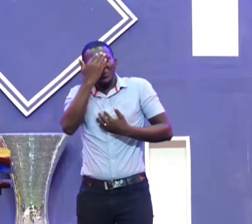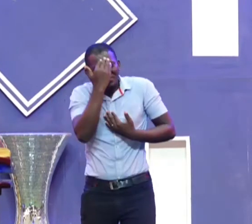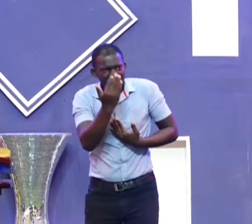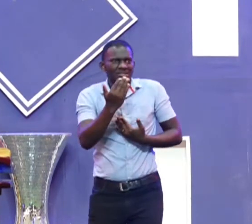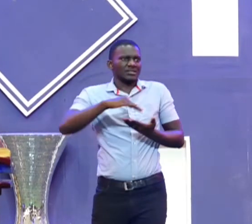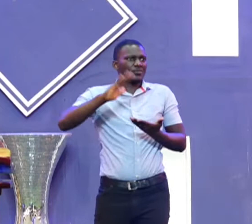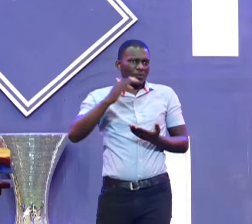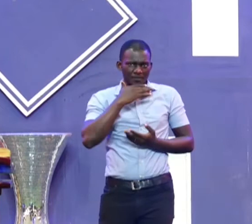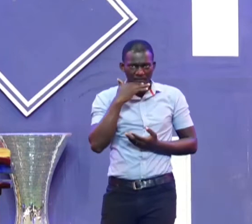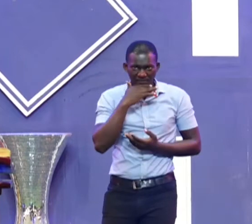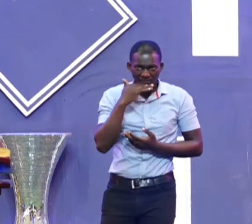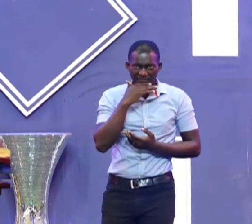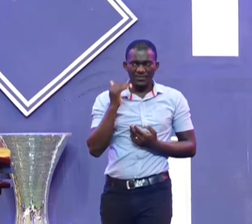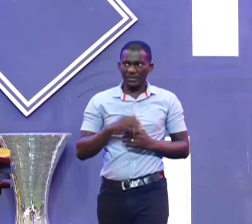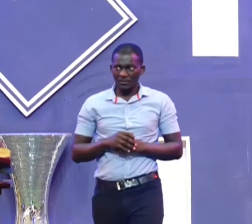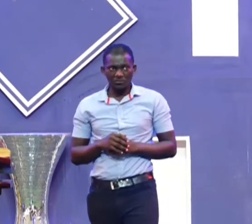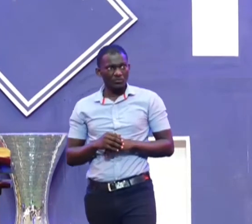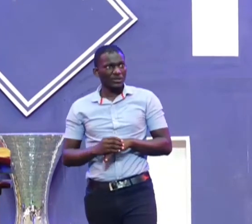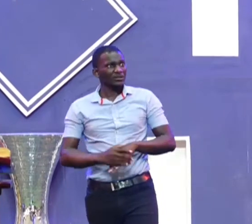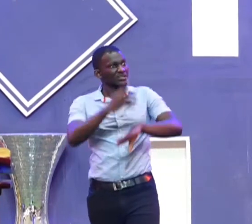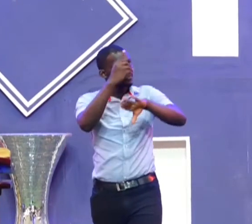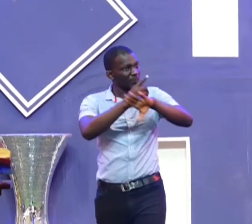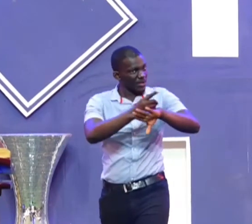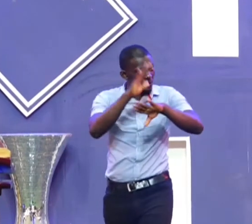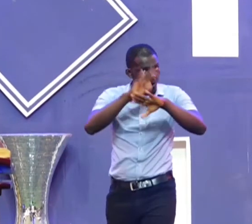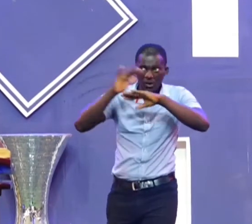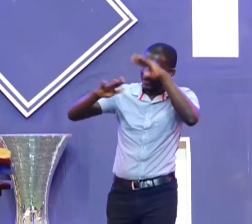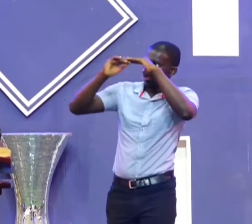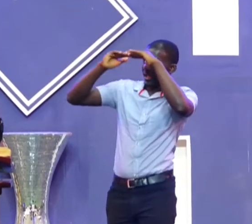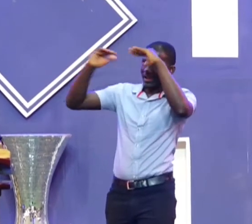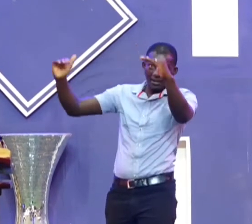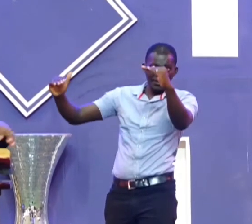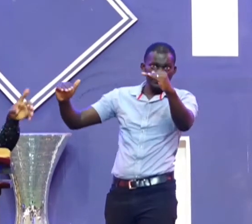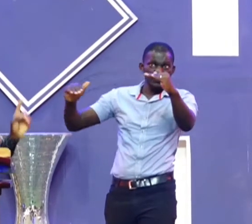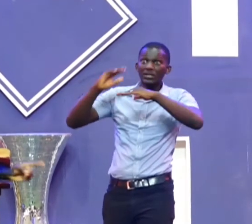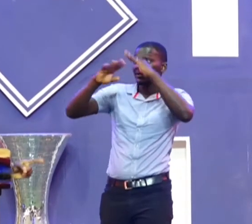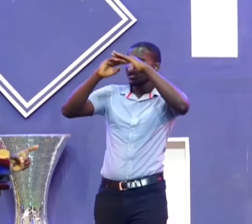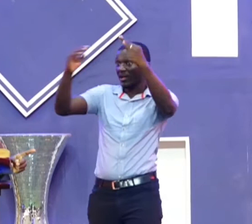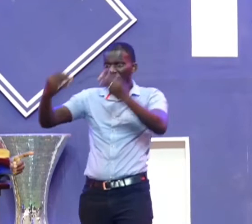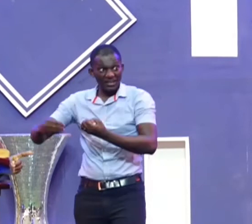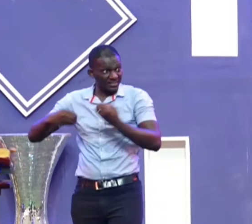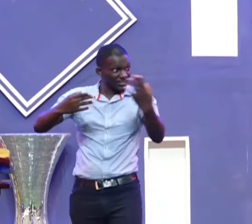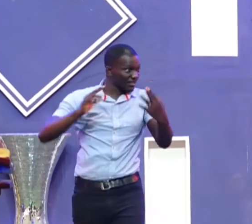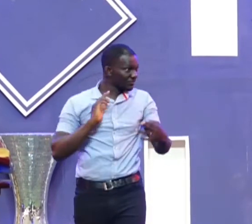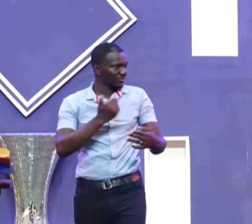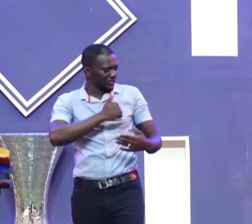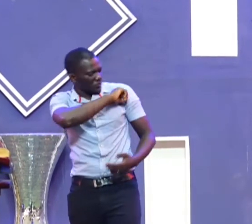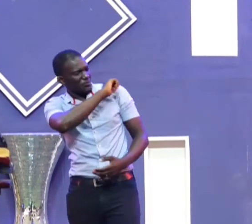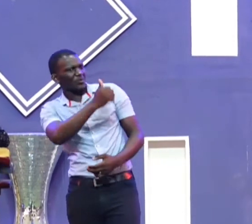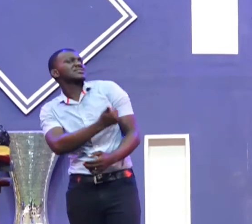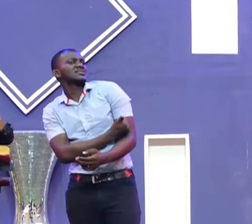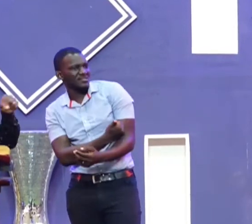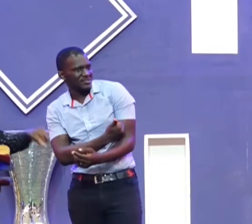the gear of obedience. According to the heavens, it gives us the